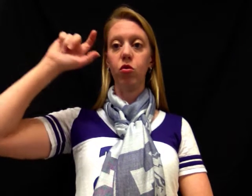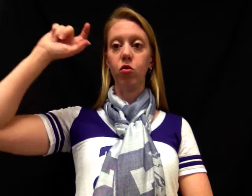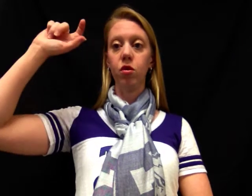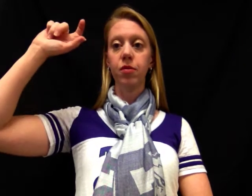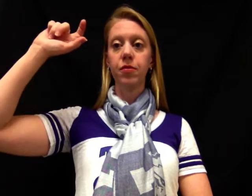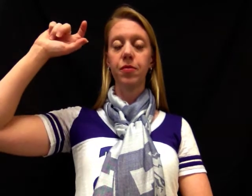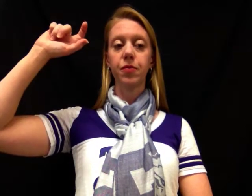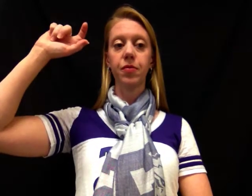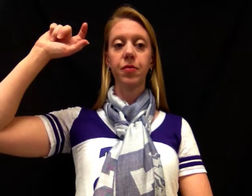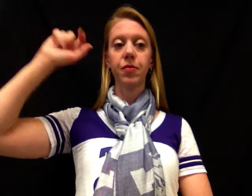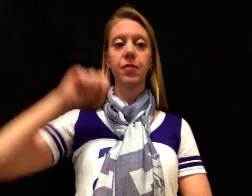moon,